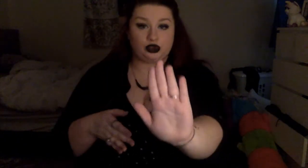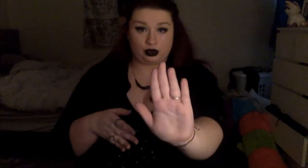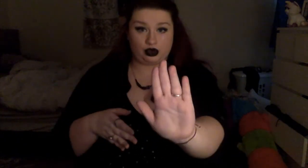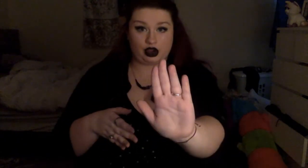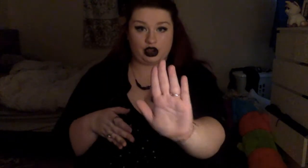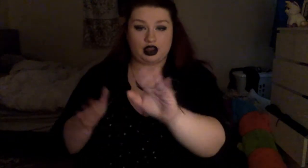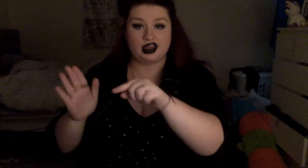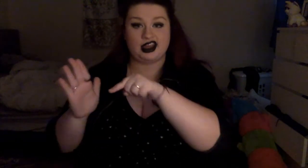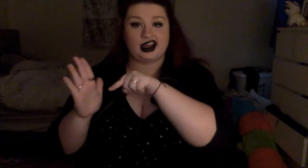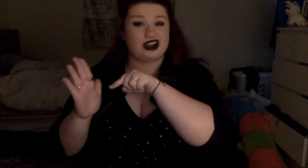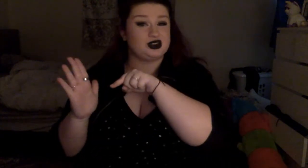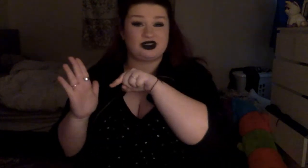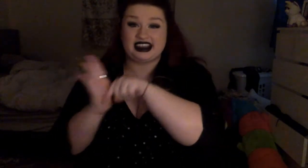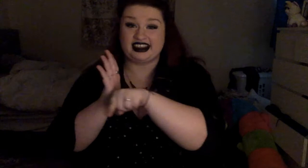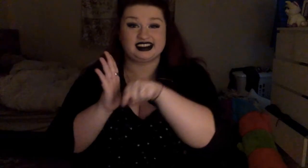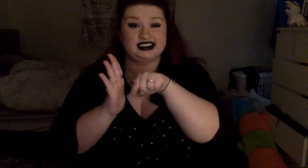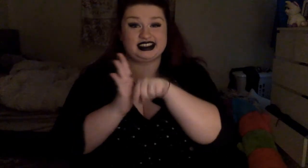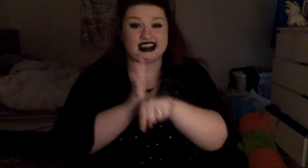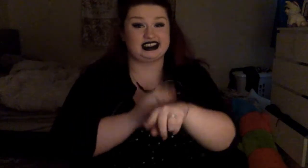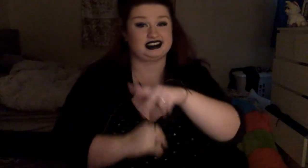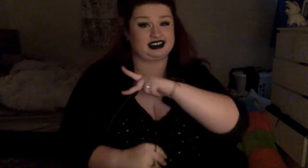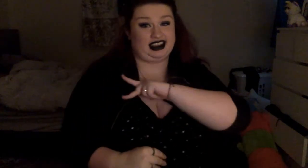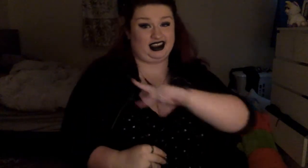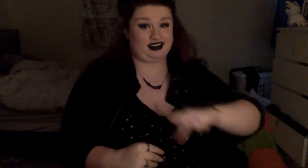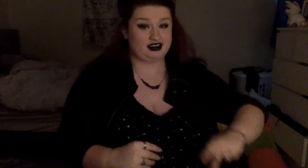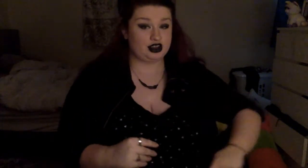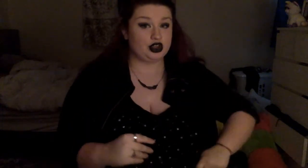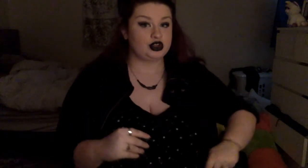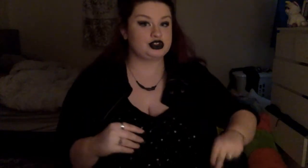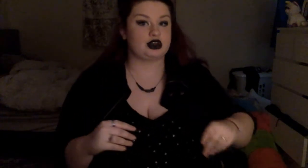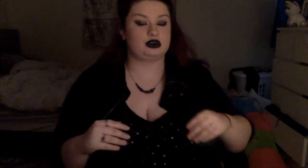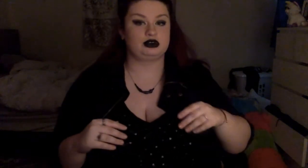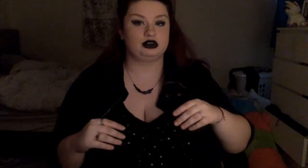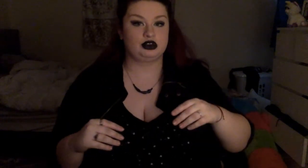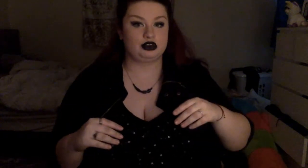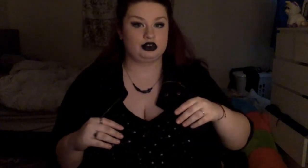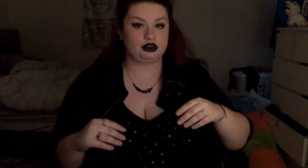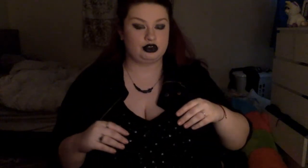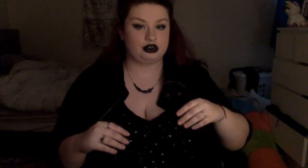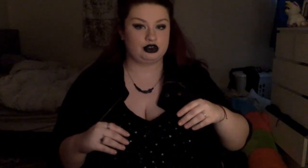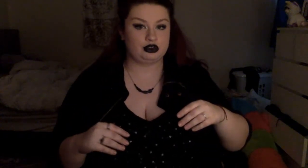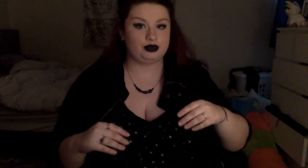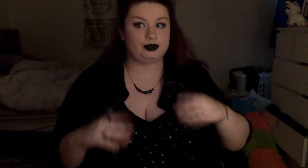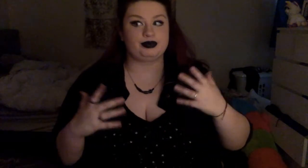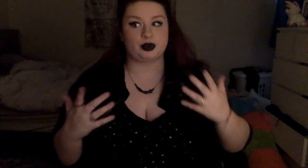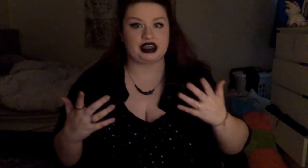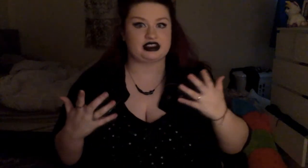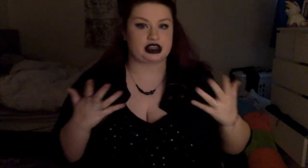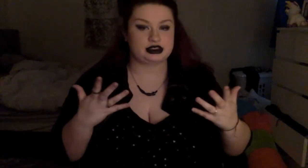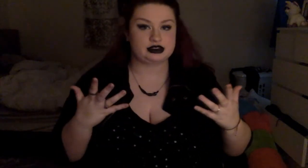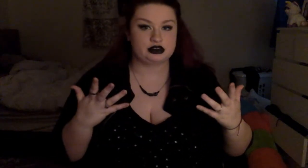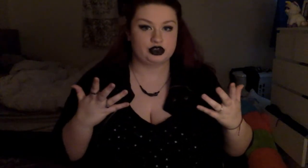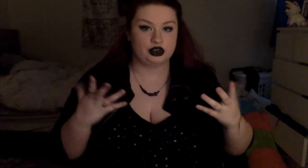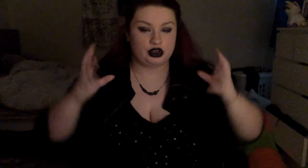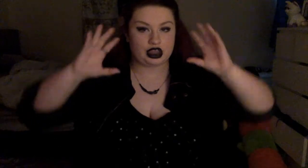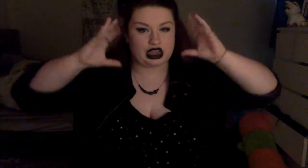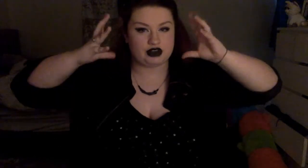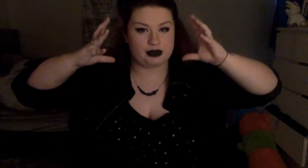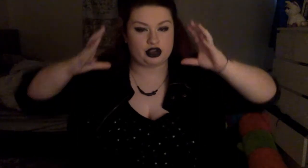your, I do kill king. So, the way that that's kind of coming